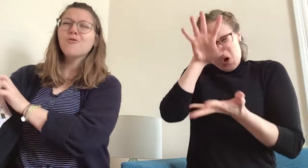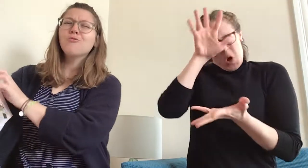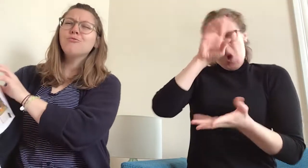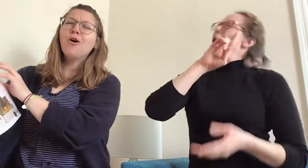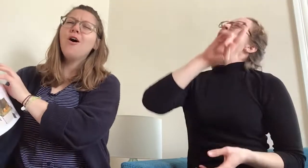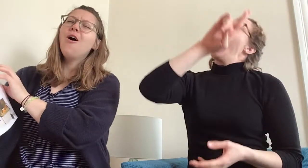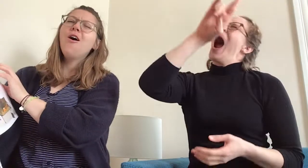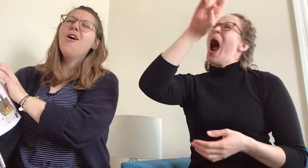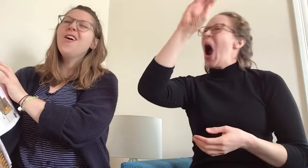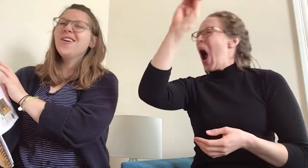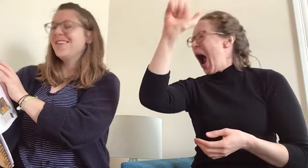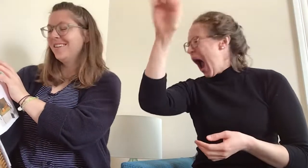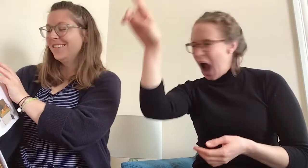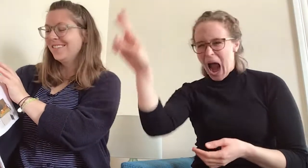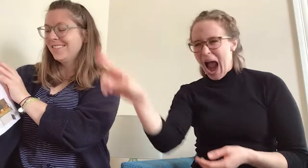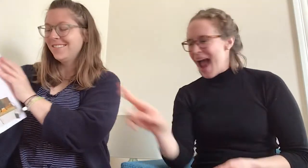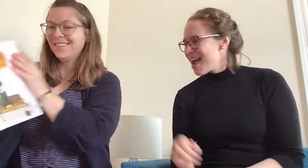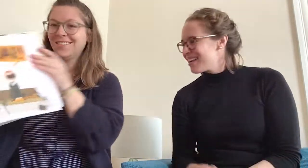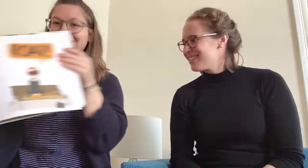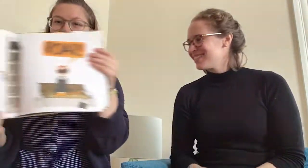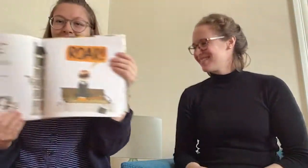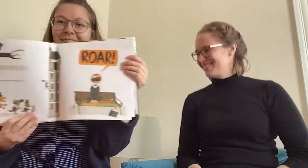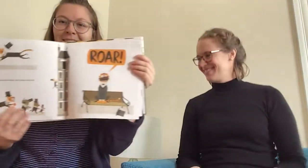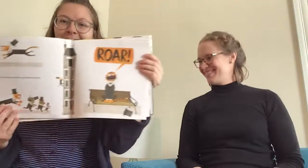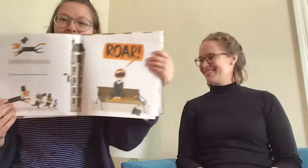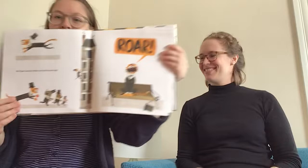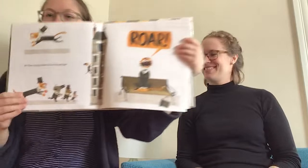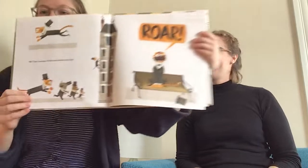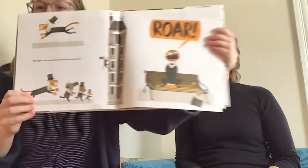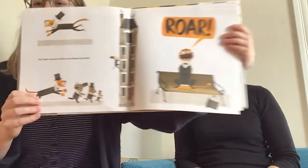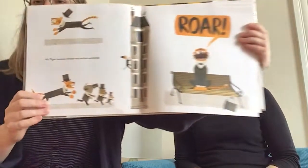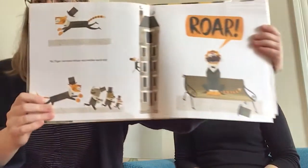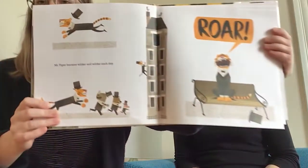he roared.